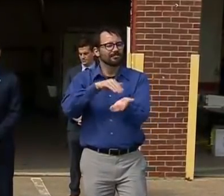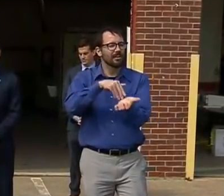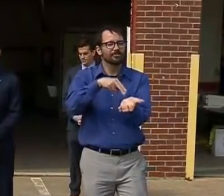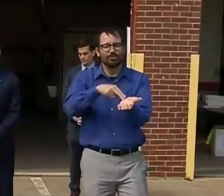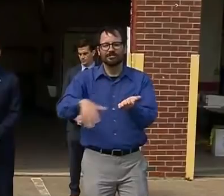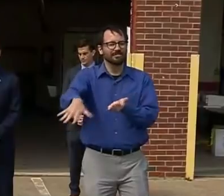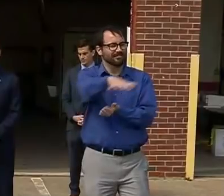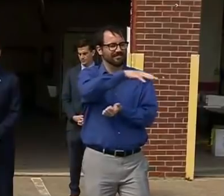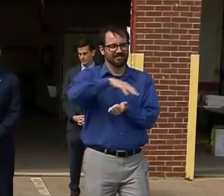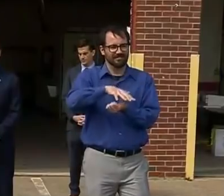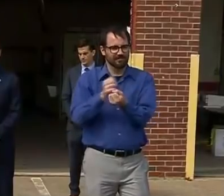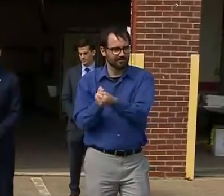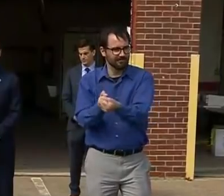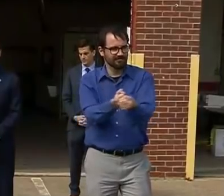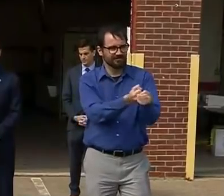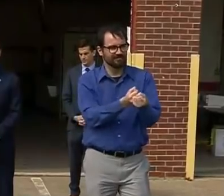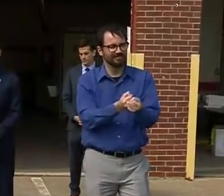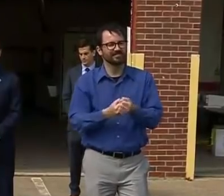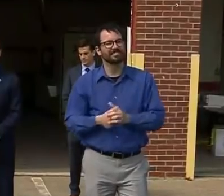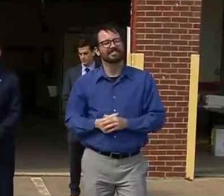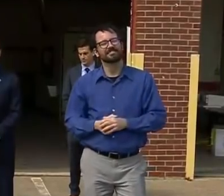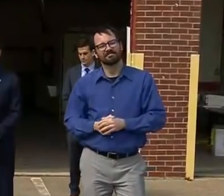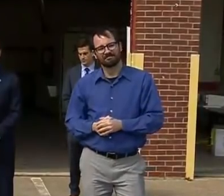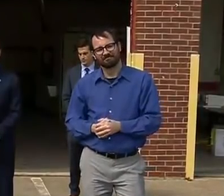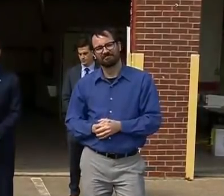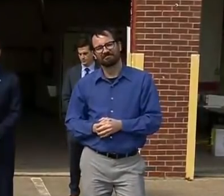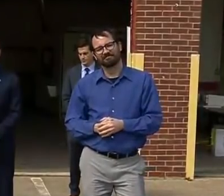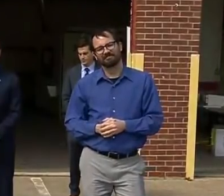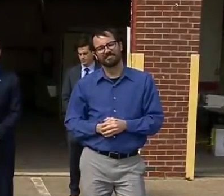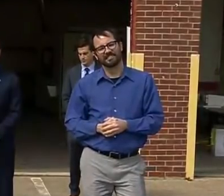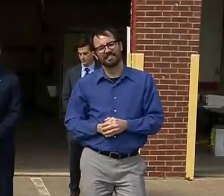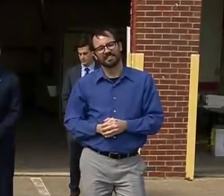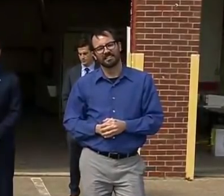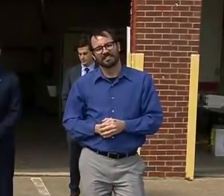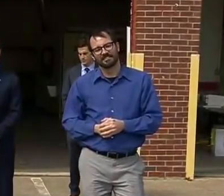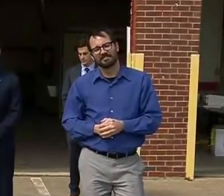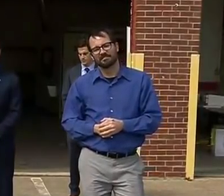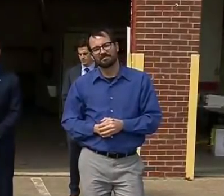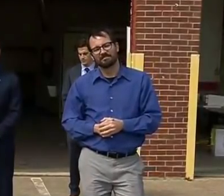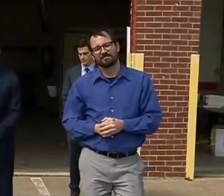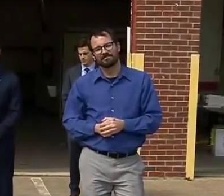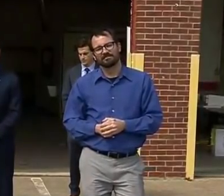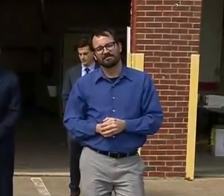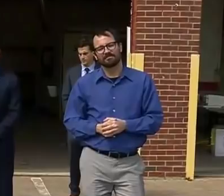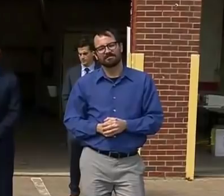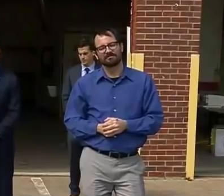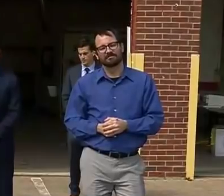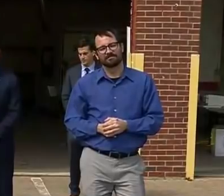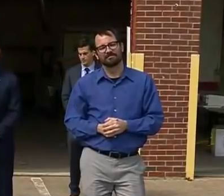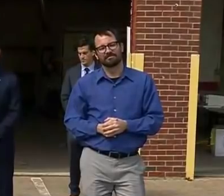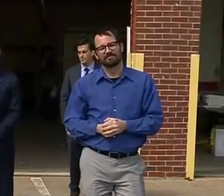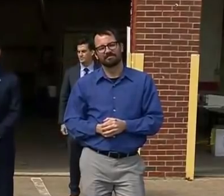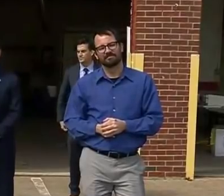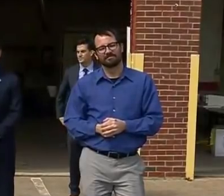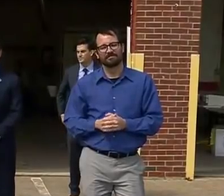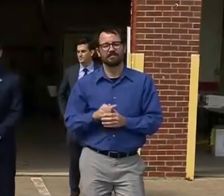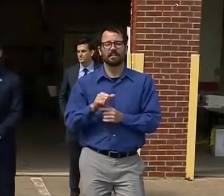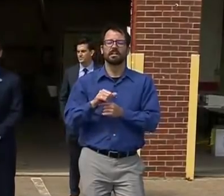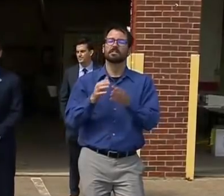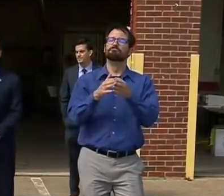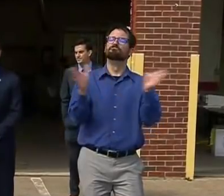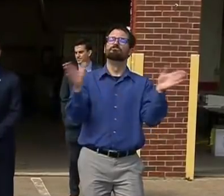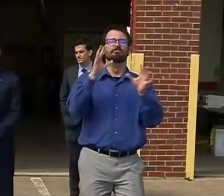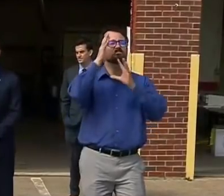You know, innovation is whether it's helping patients, protecting caregivers, improving the delivery of